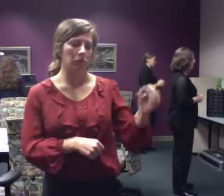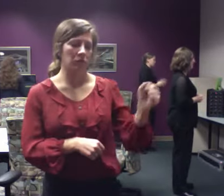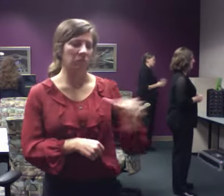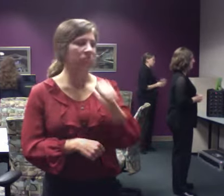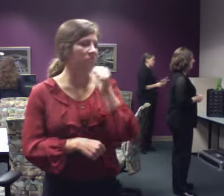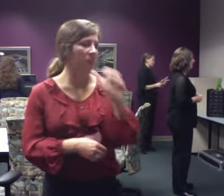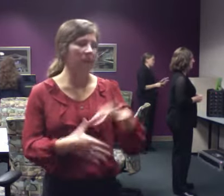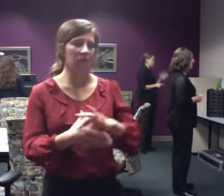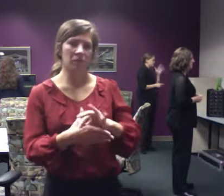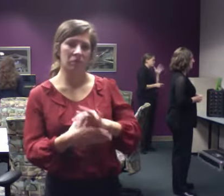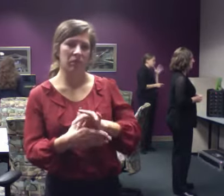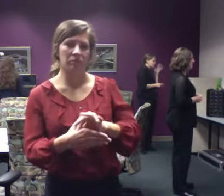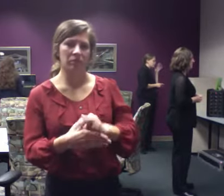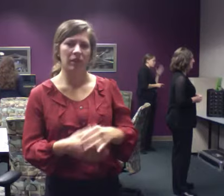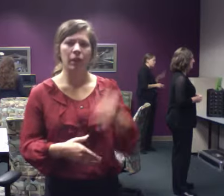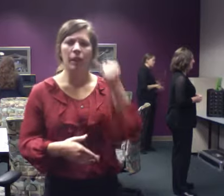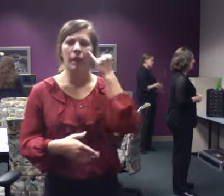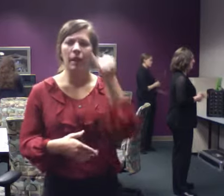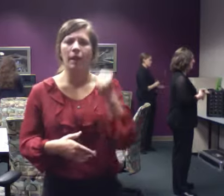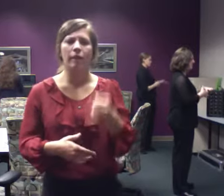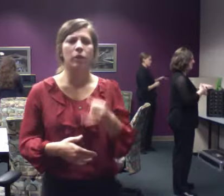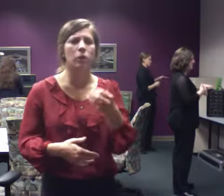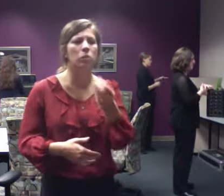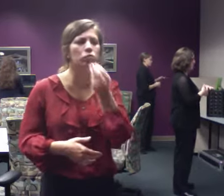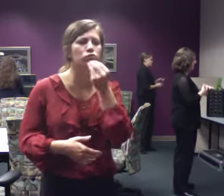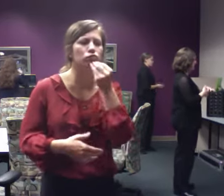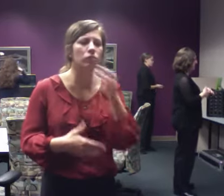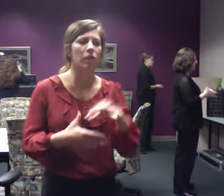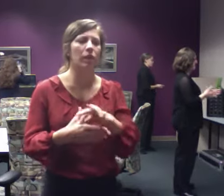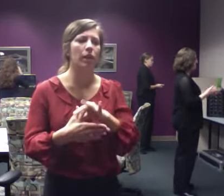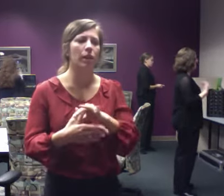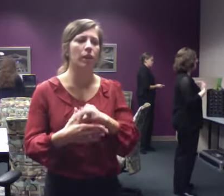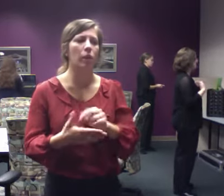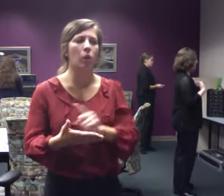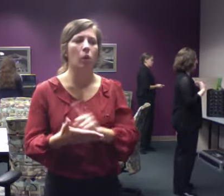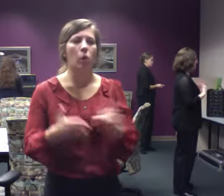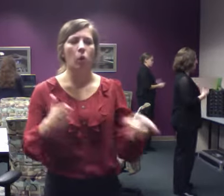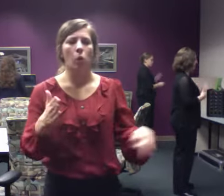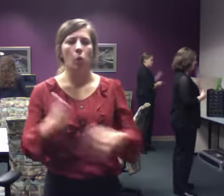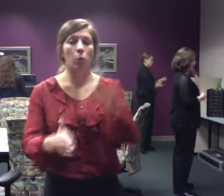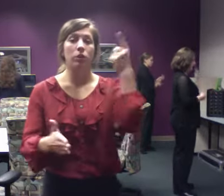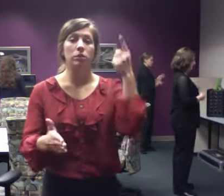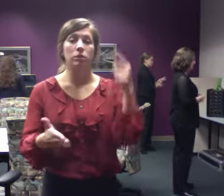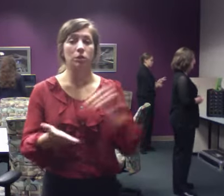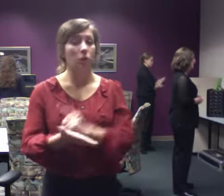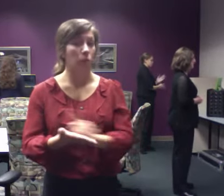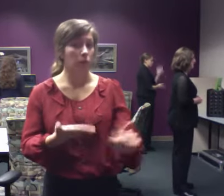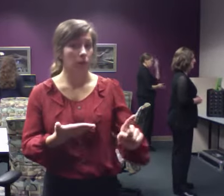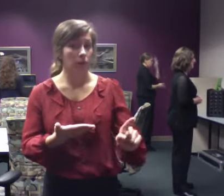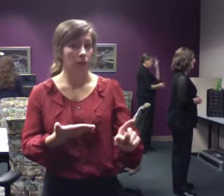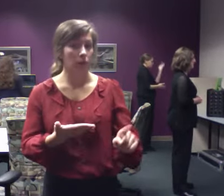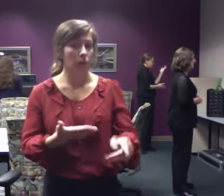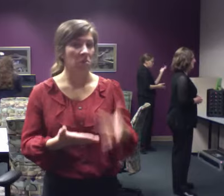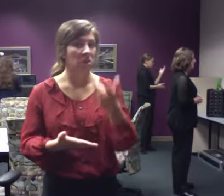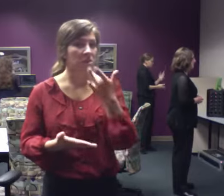meat once a week, which was rare, and then some kind of sausage, and maybe some chicken. So you won't have beef. So the beast of